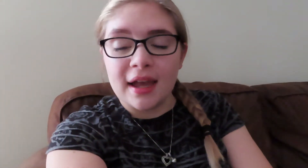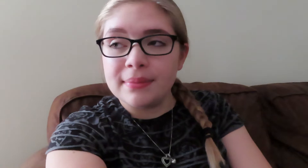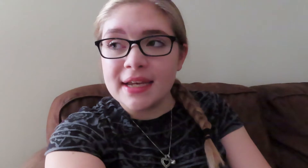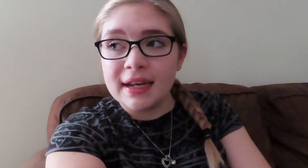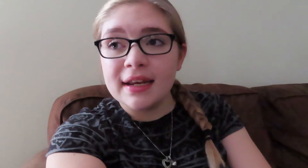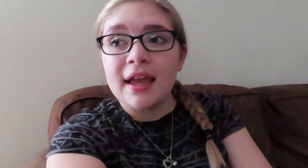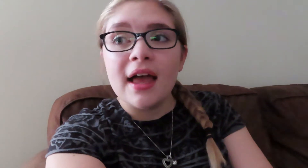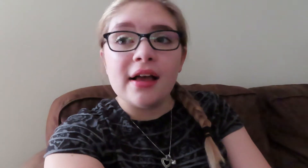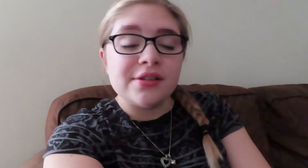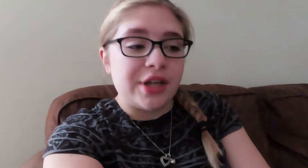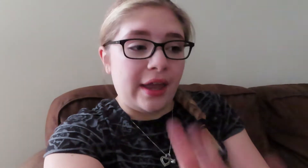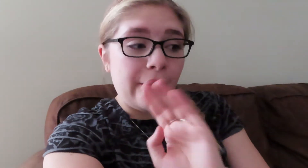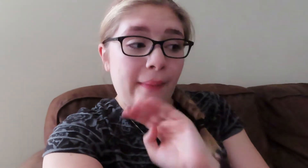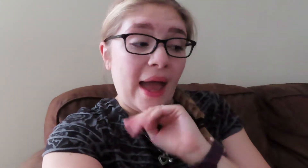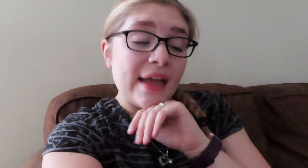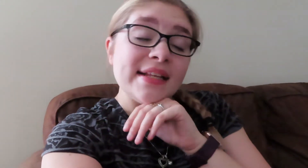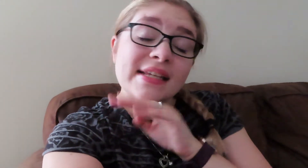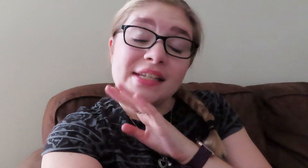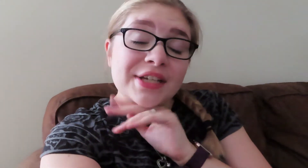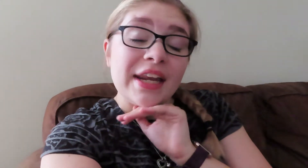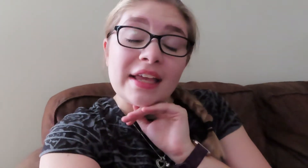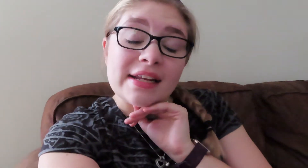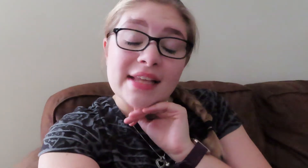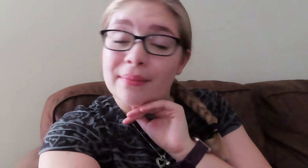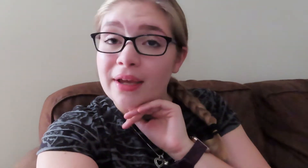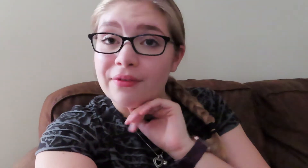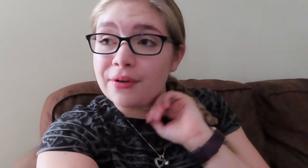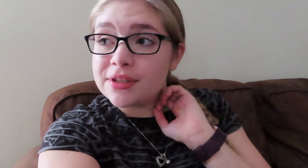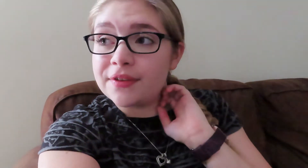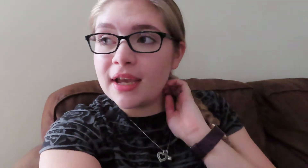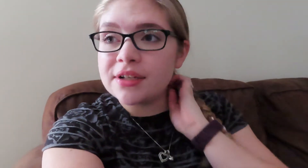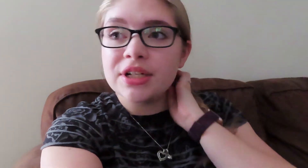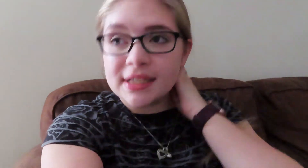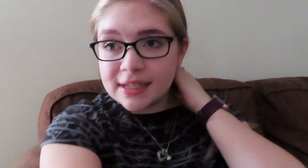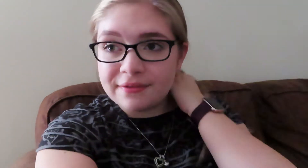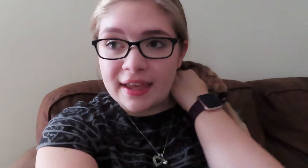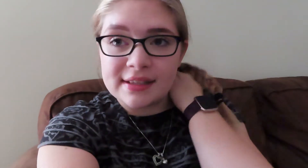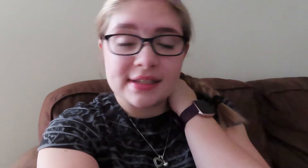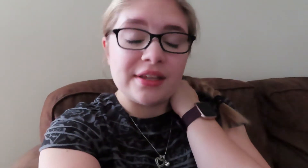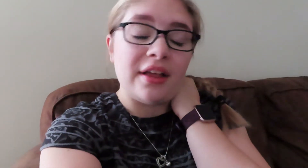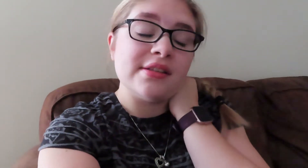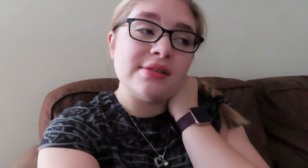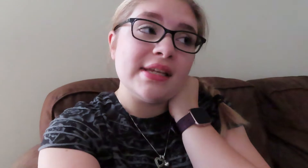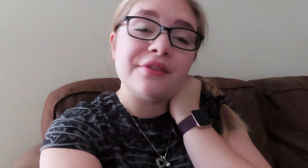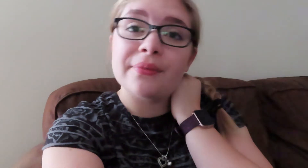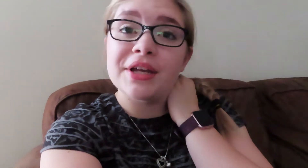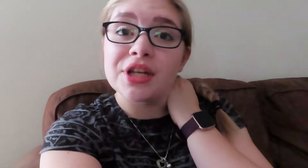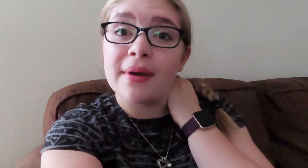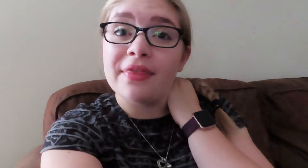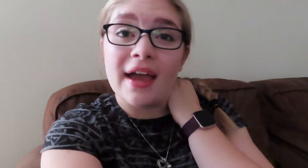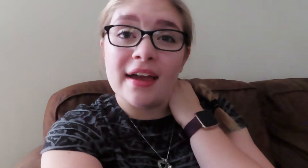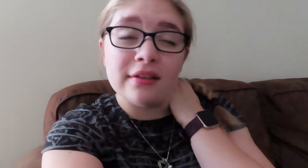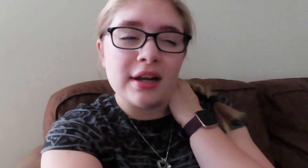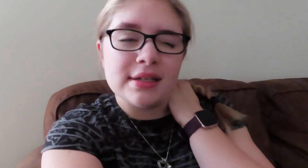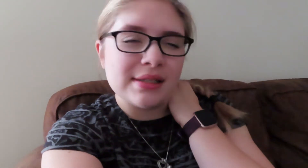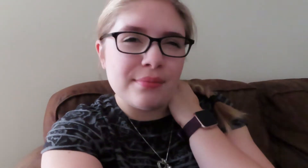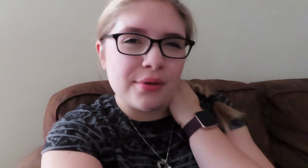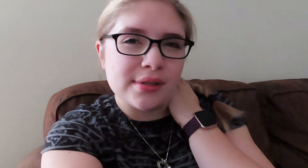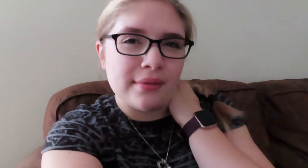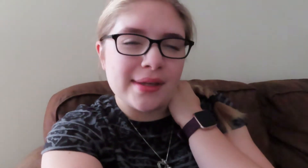updated also check out my disney channel it is emeline rose if you guys are disney fans because you'll also see information about that and a lot of disney posts on my